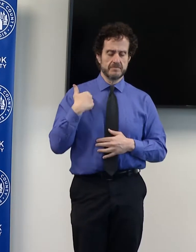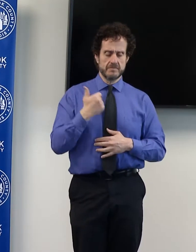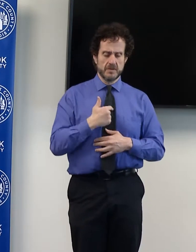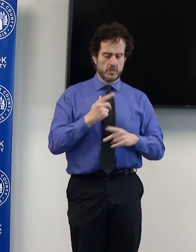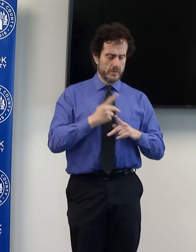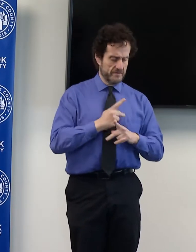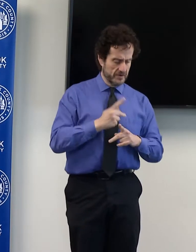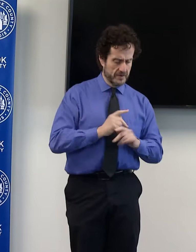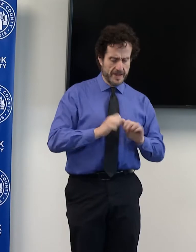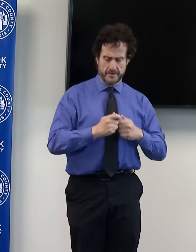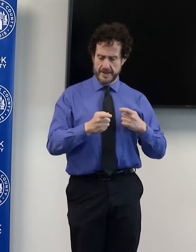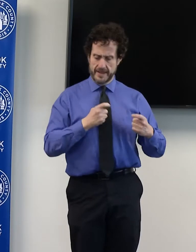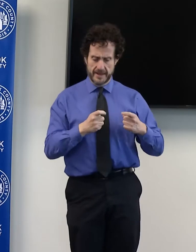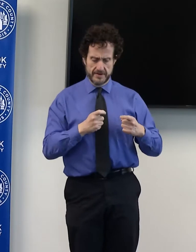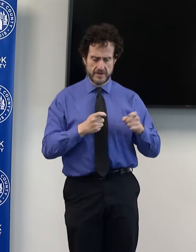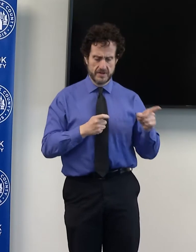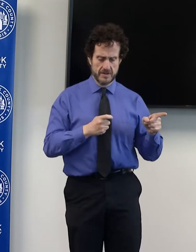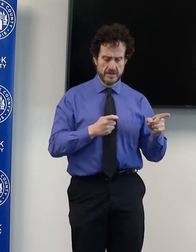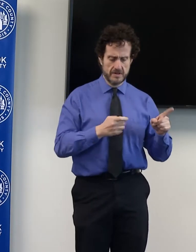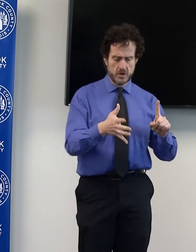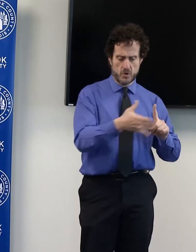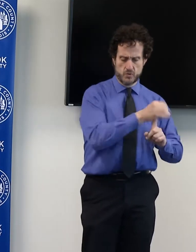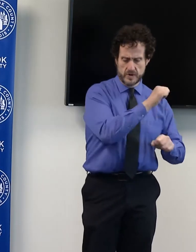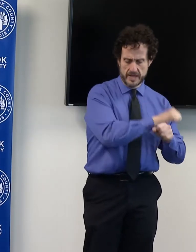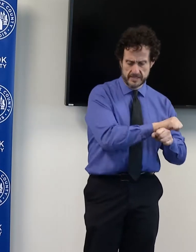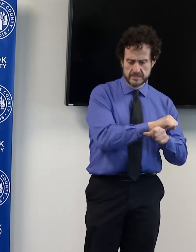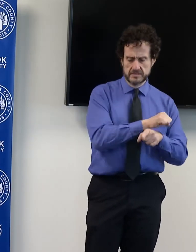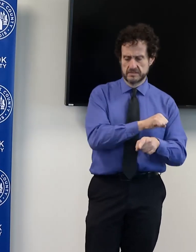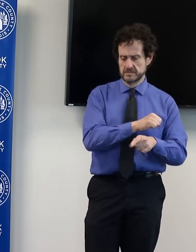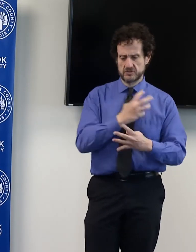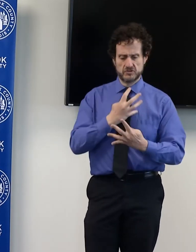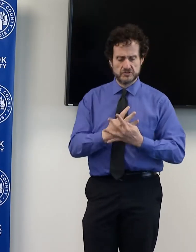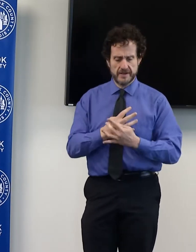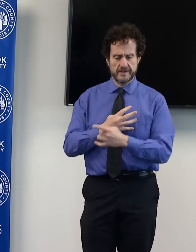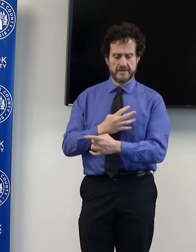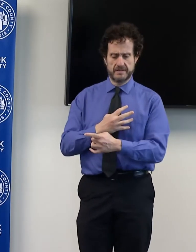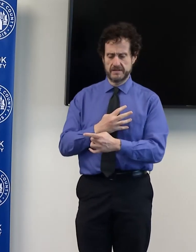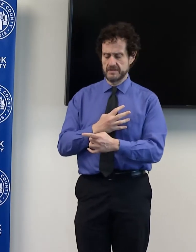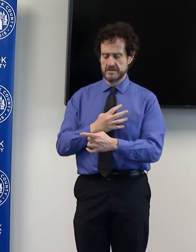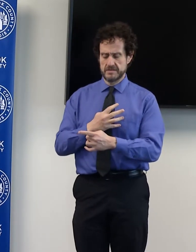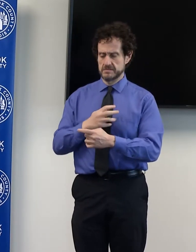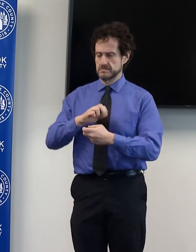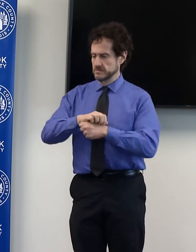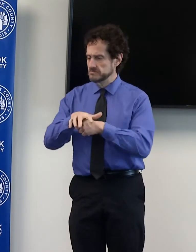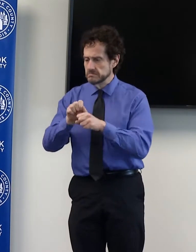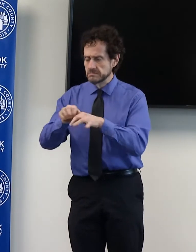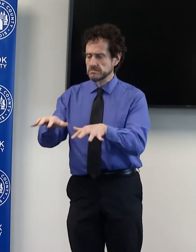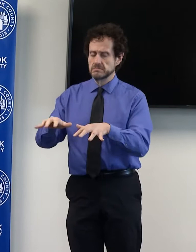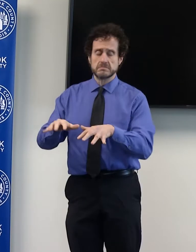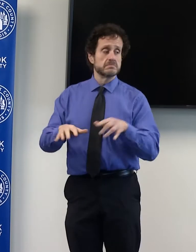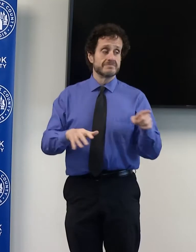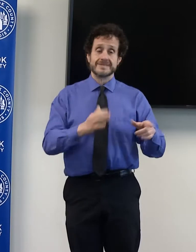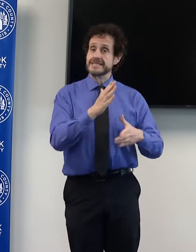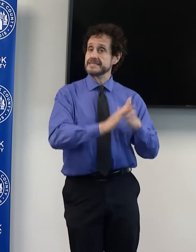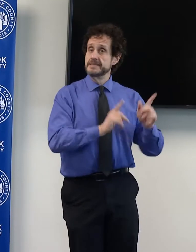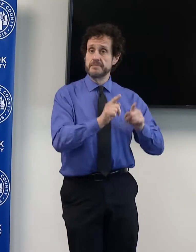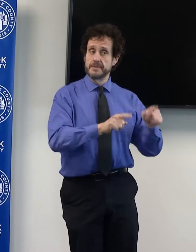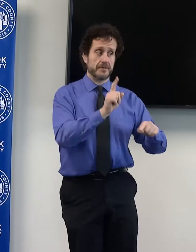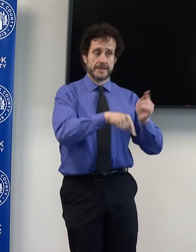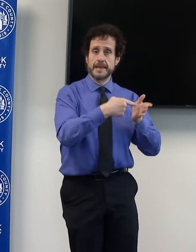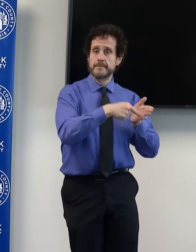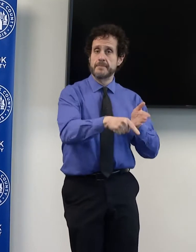configurations to how we could deal with any type of arrest where they are not able to make bond because of their